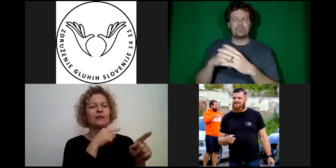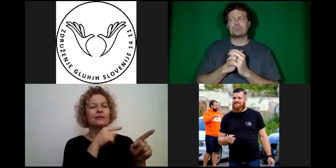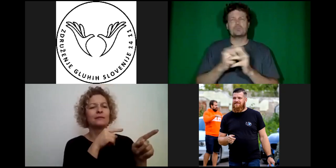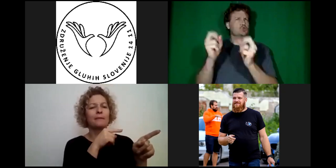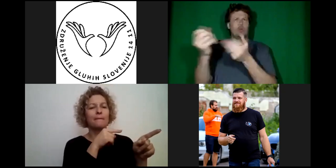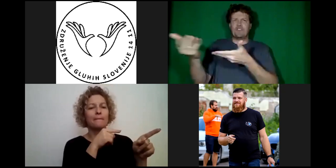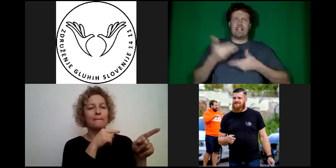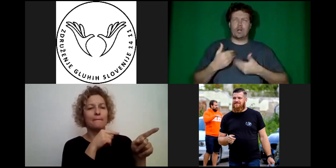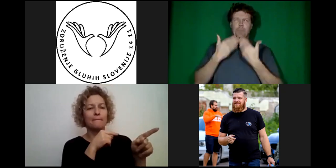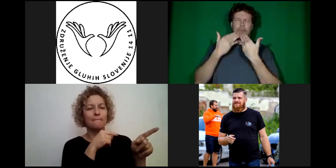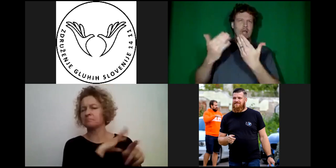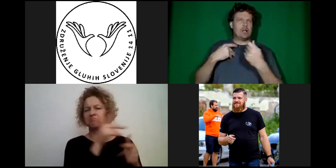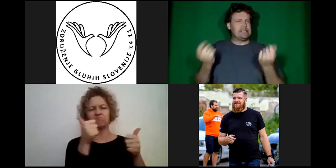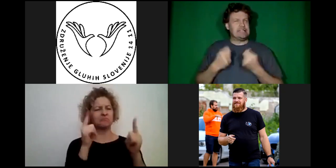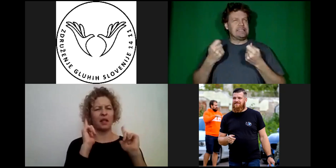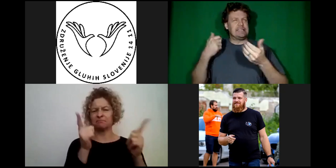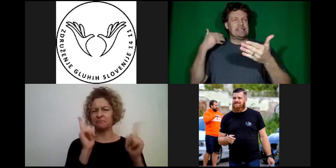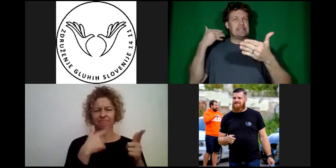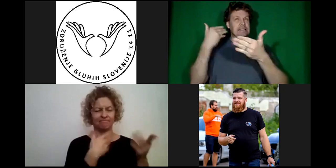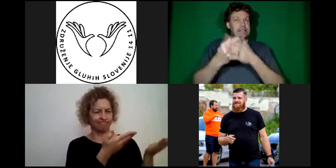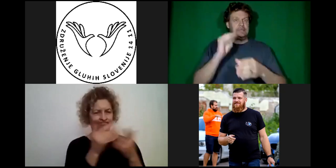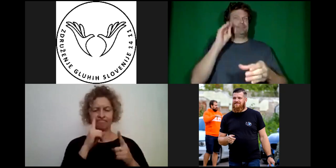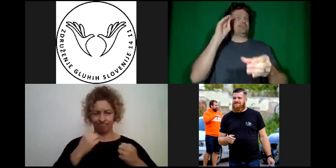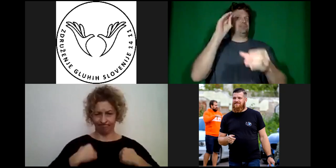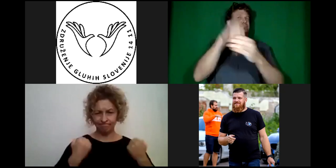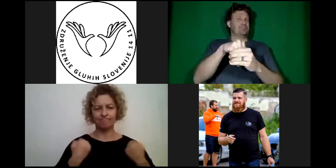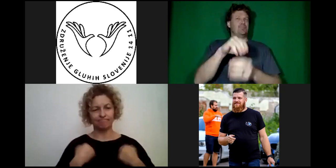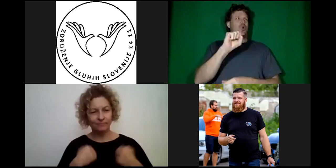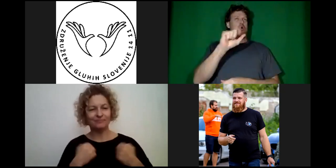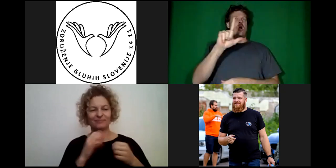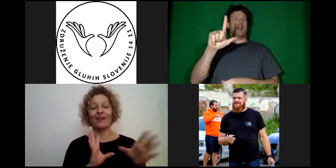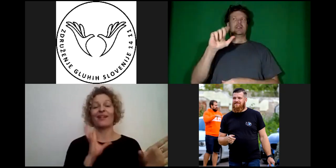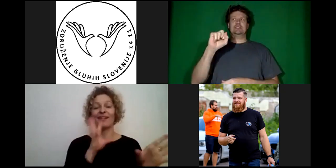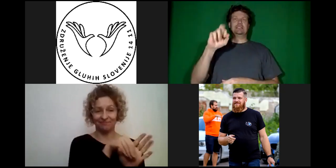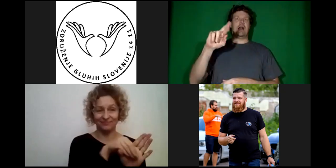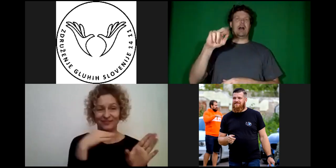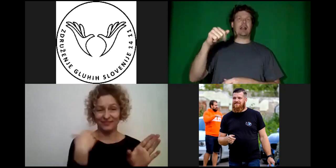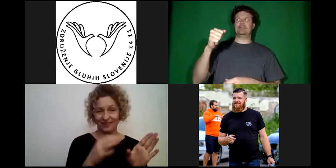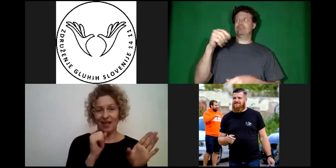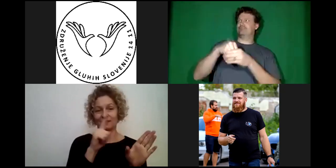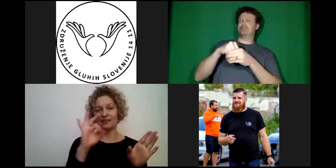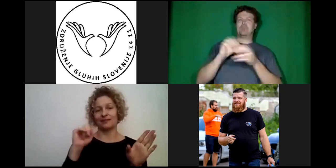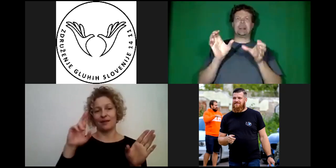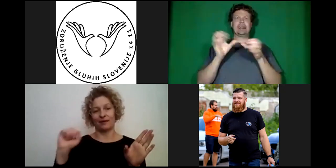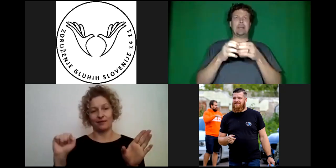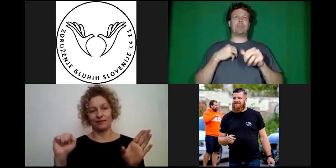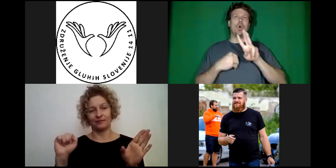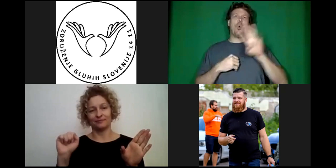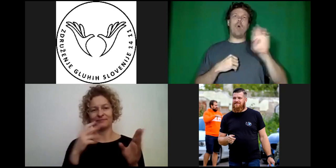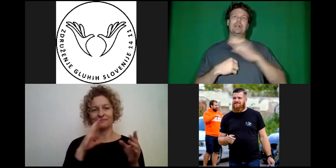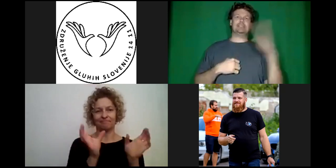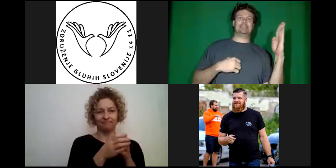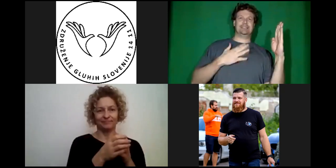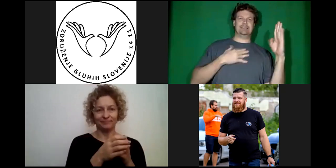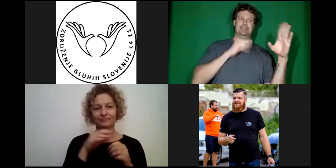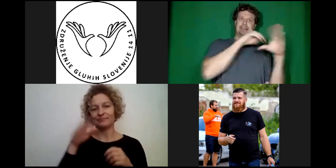So I joined a hearing club in their training, not in their competition. And now here I am,